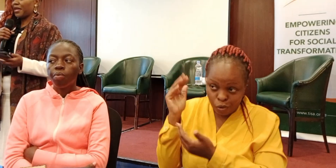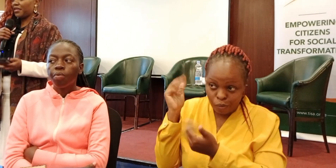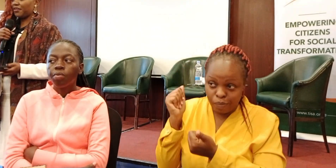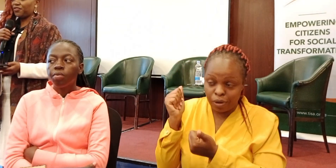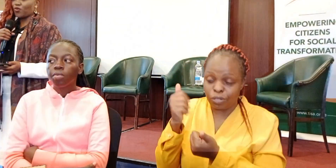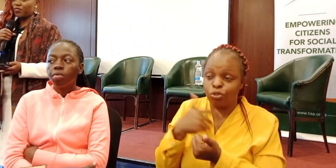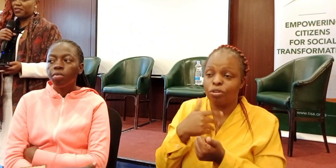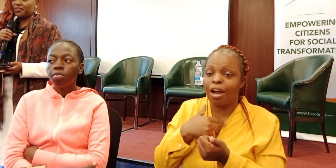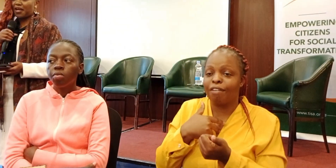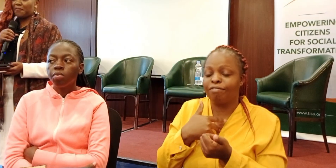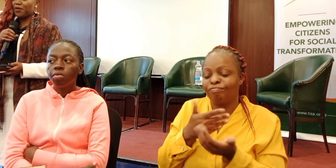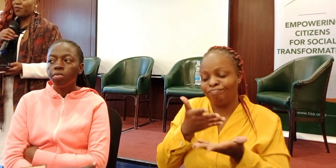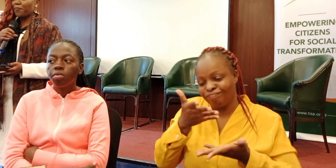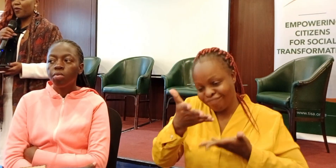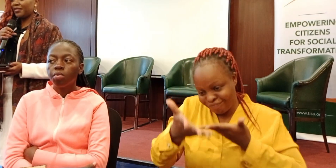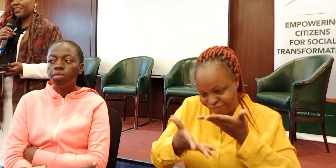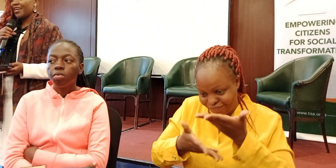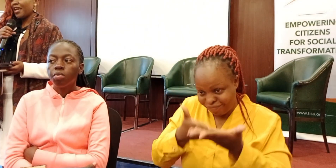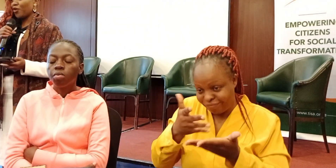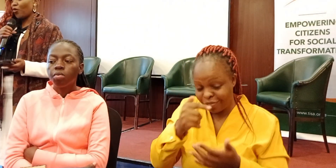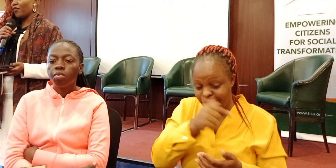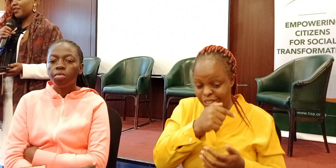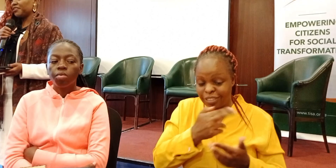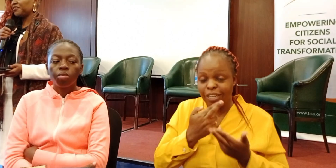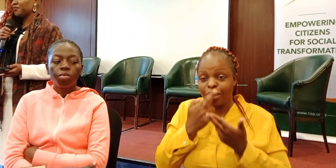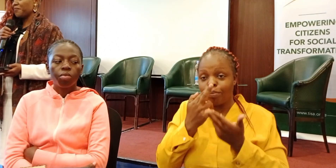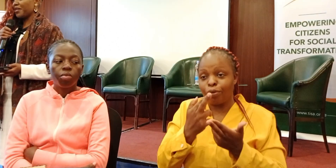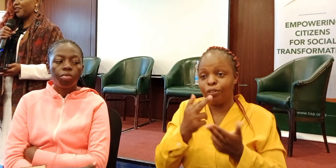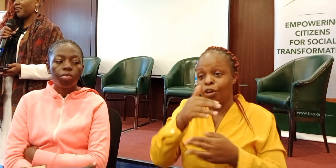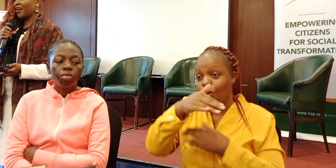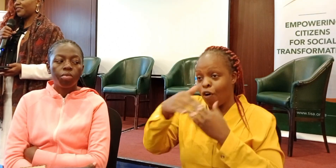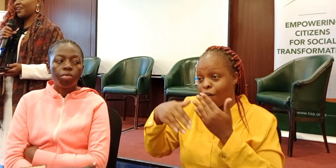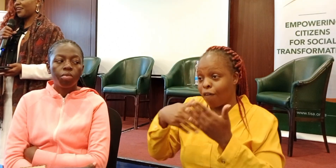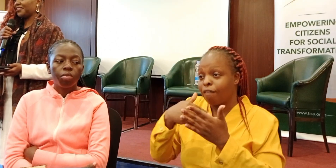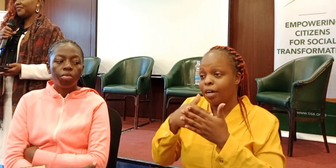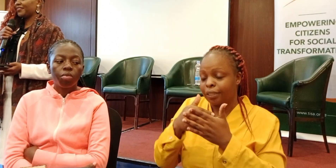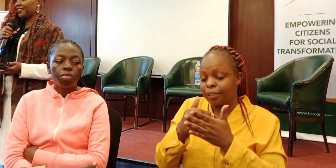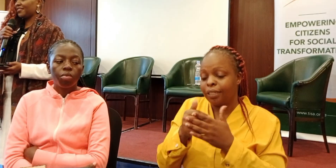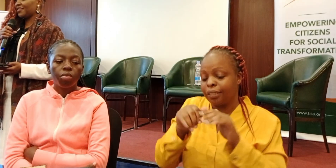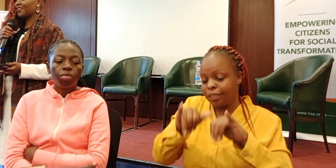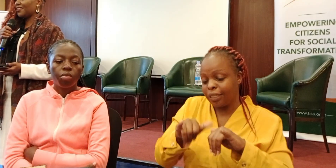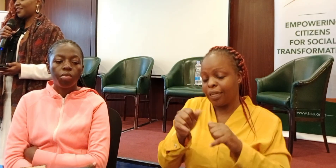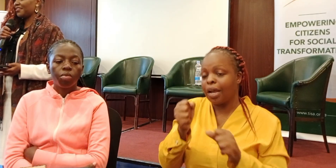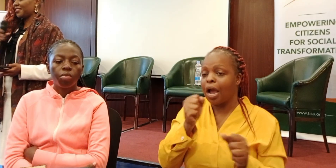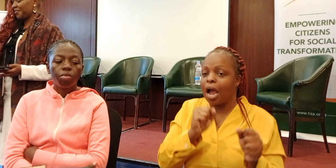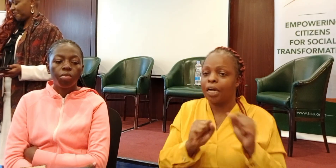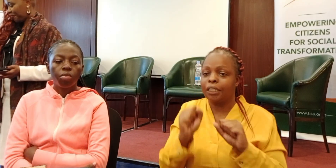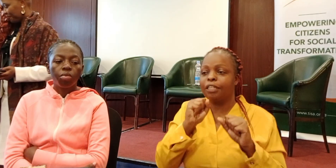us engaging on this report and all of us remaining as active citizens. Asante.